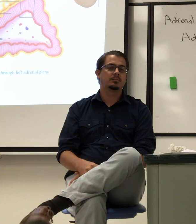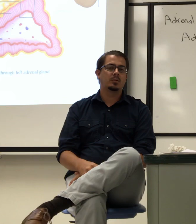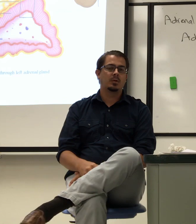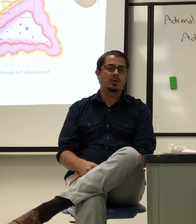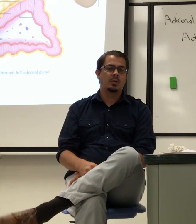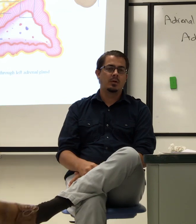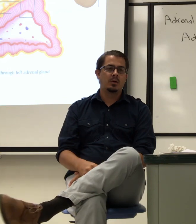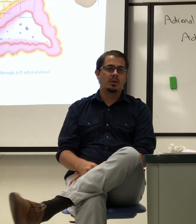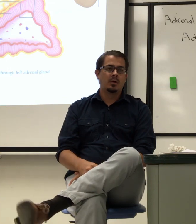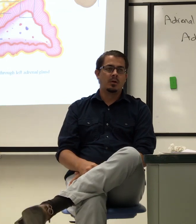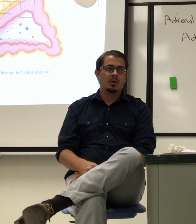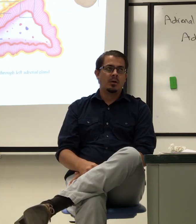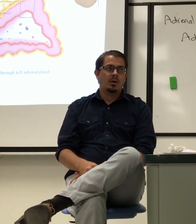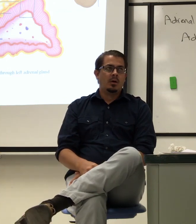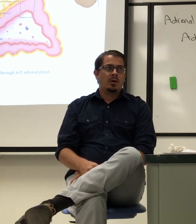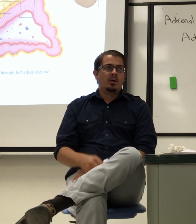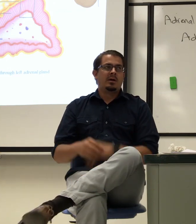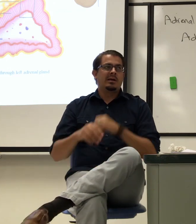corticosteroids.